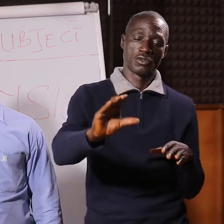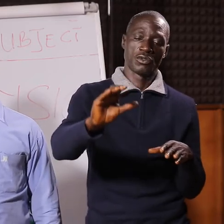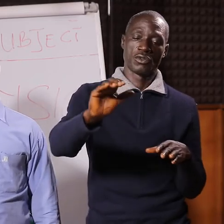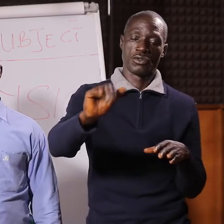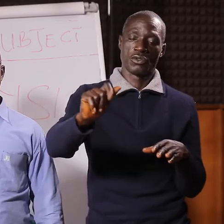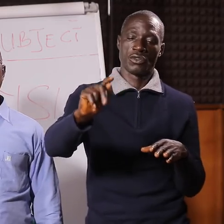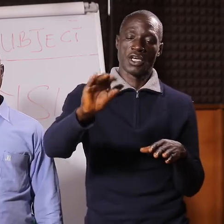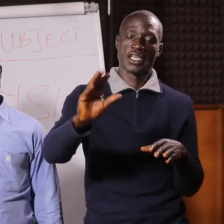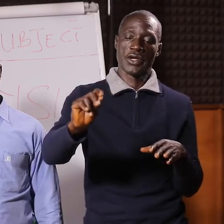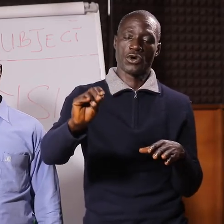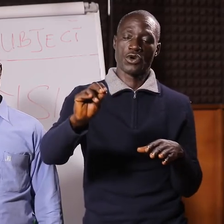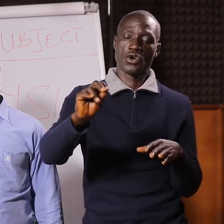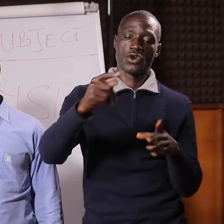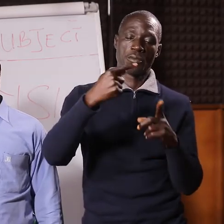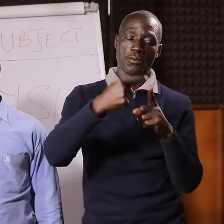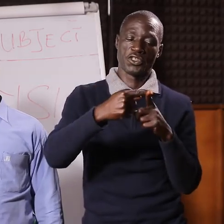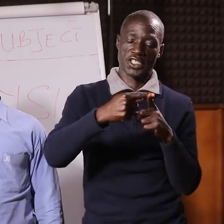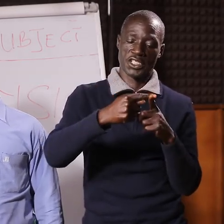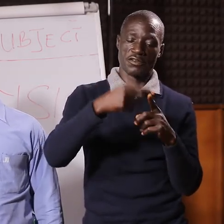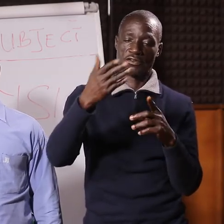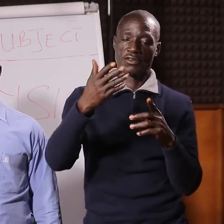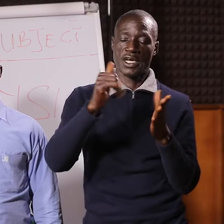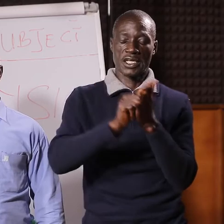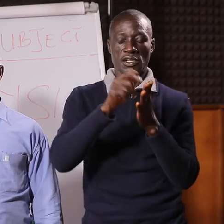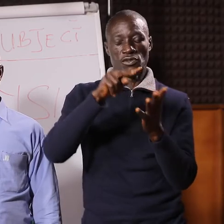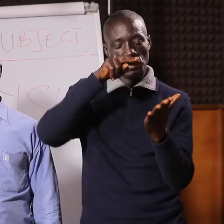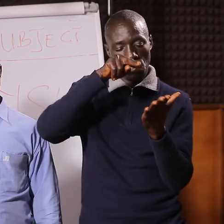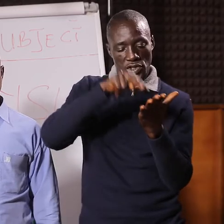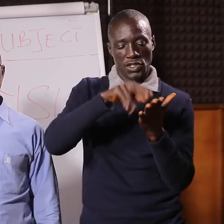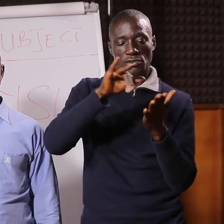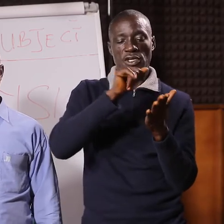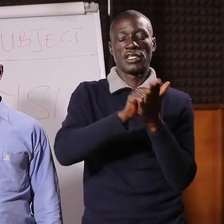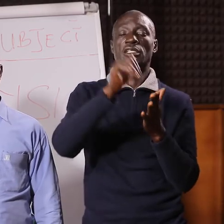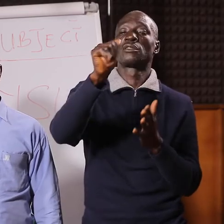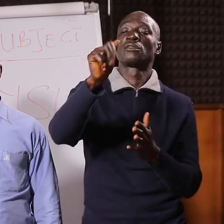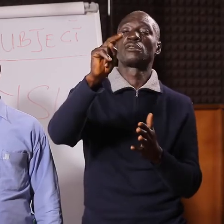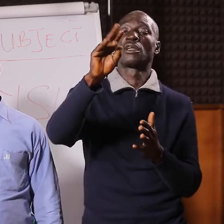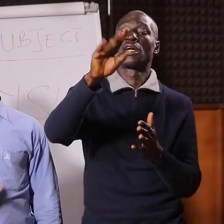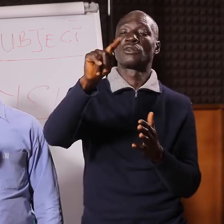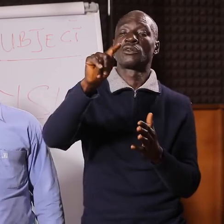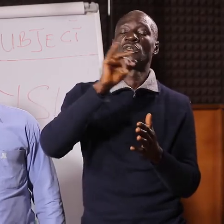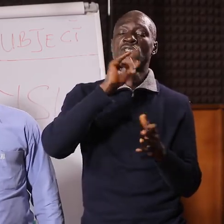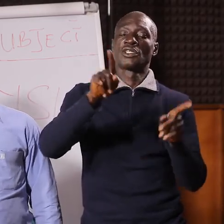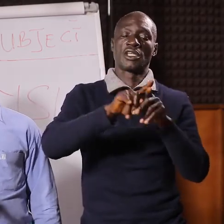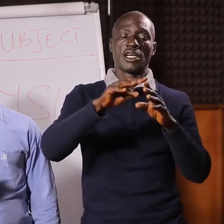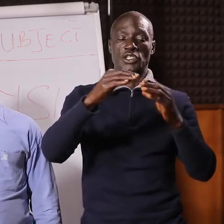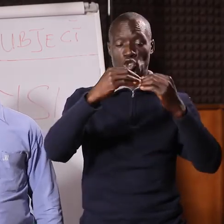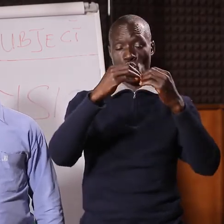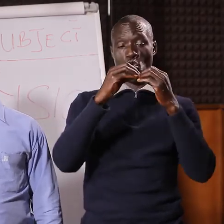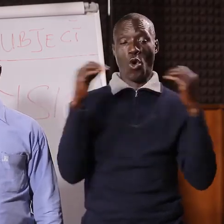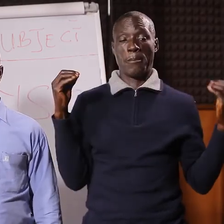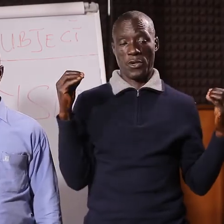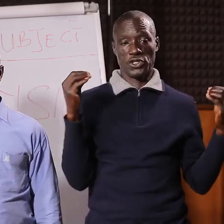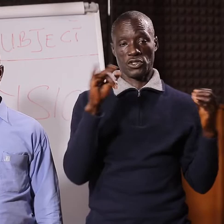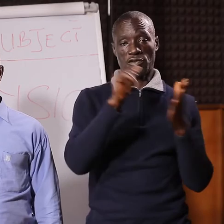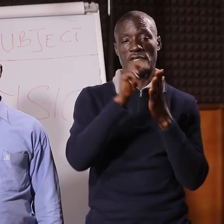charge ions, while the cathode is a negative charge pole. And then the anode is like the opposite of what that